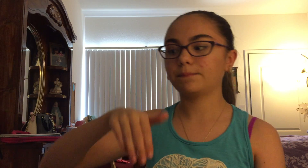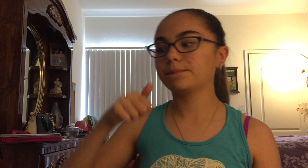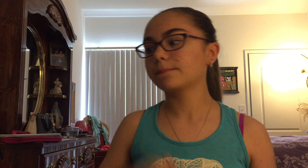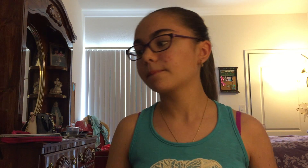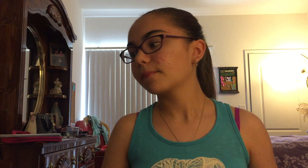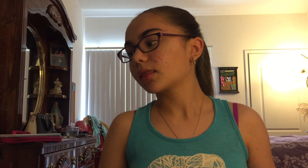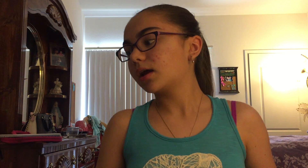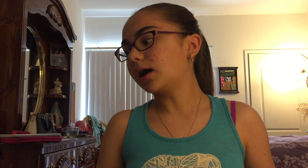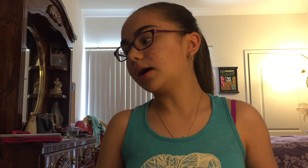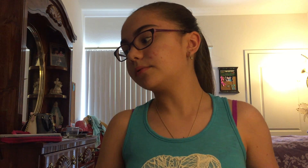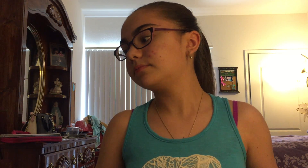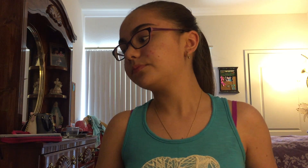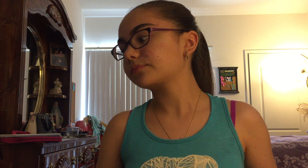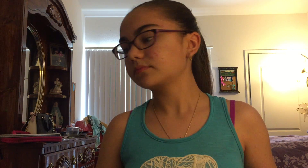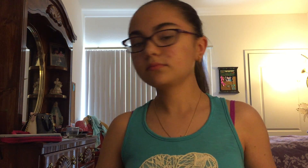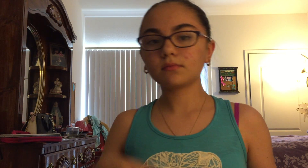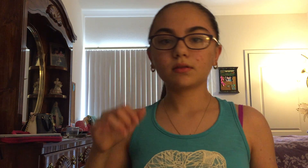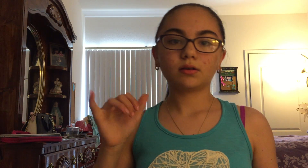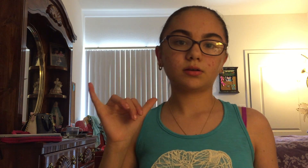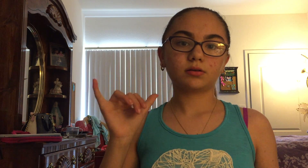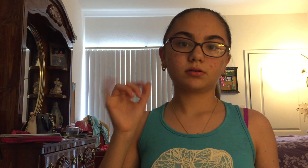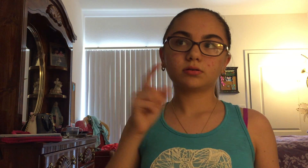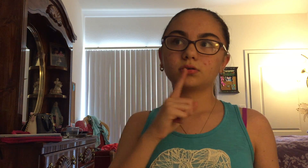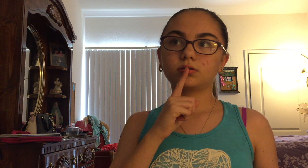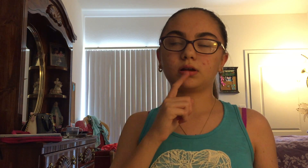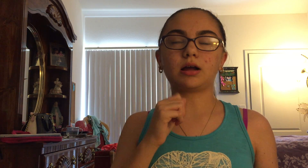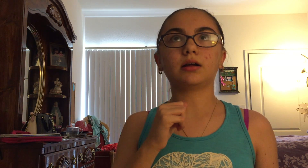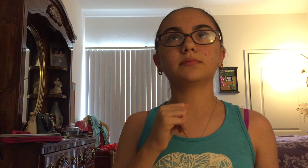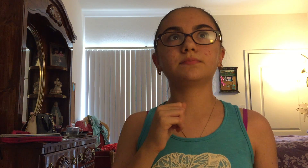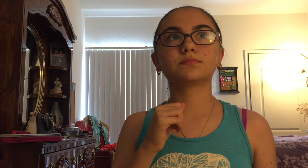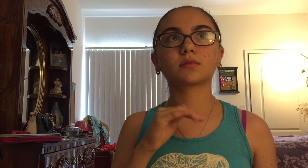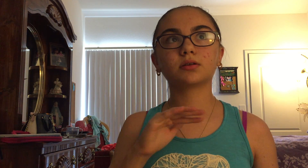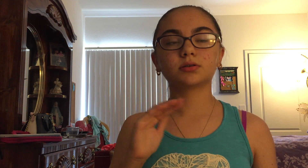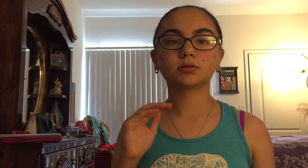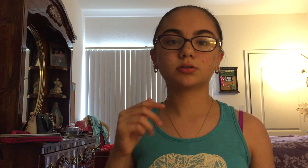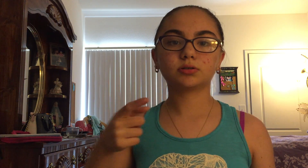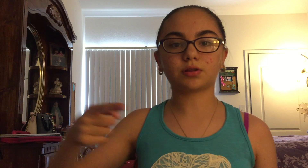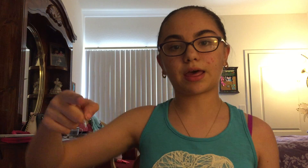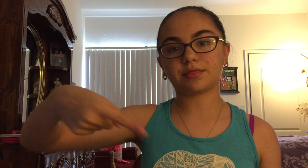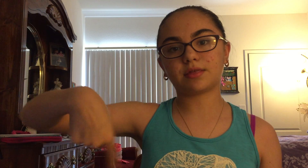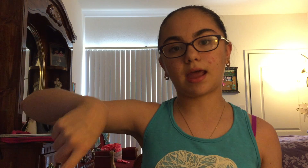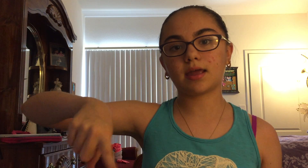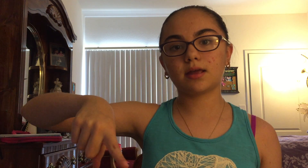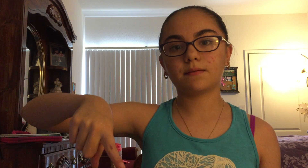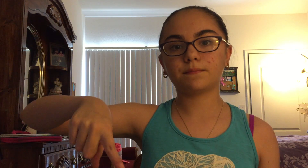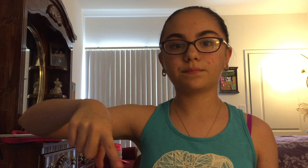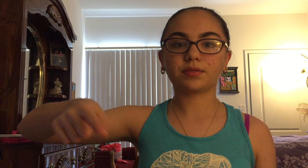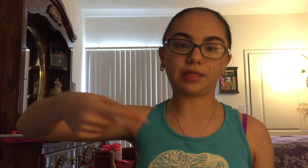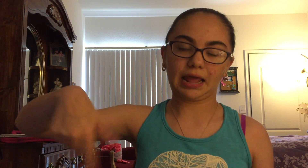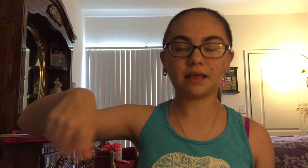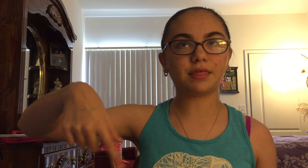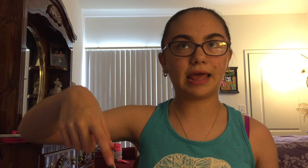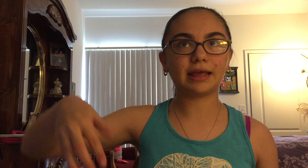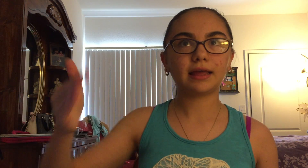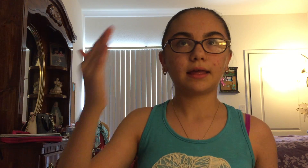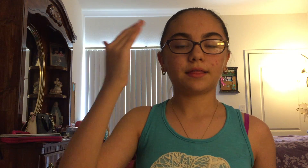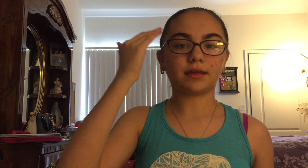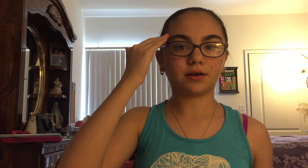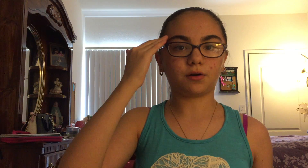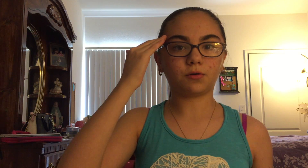so that they they they they they know